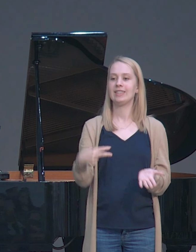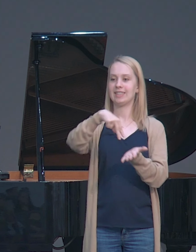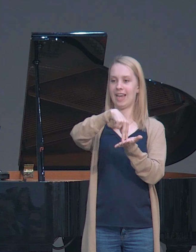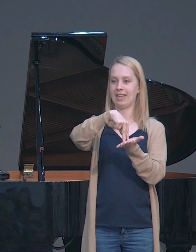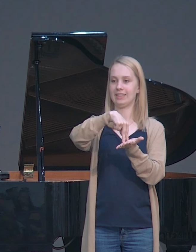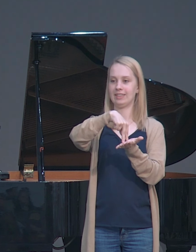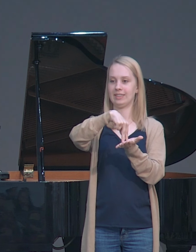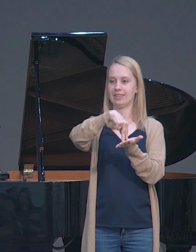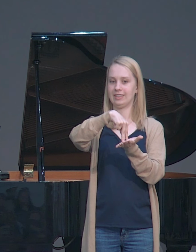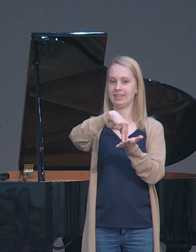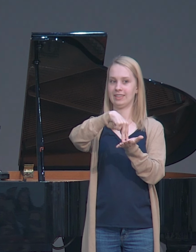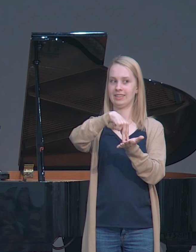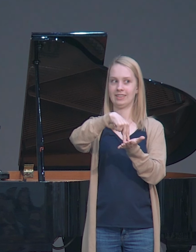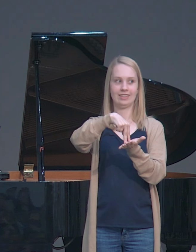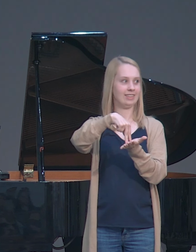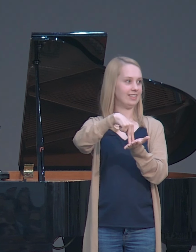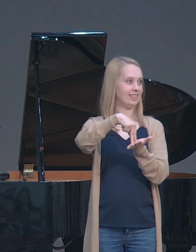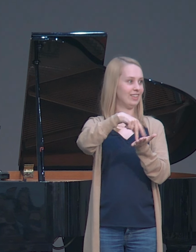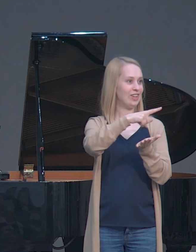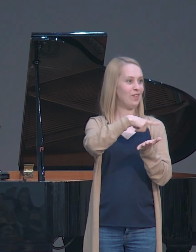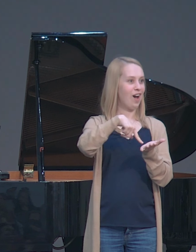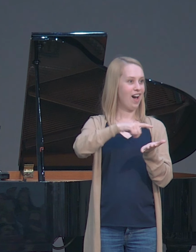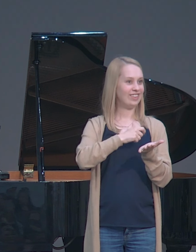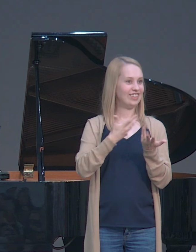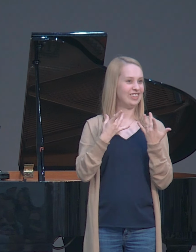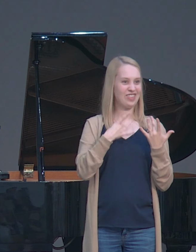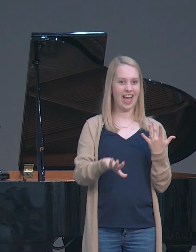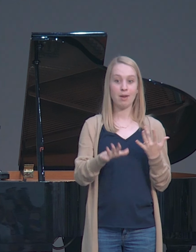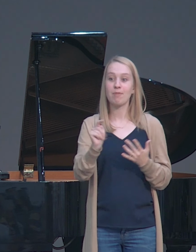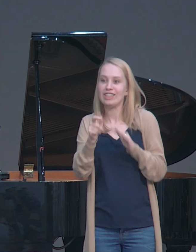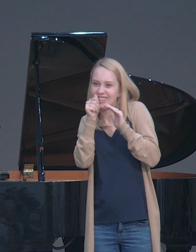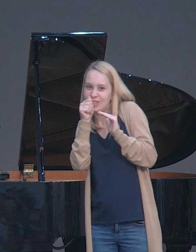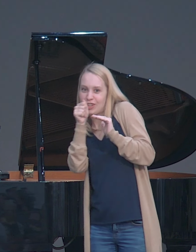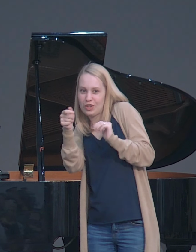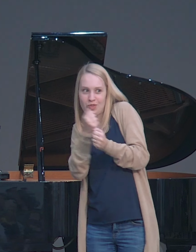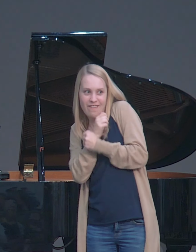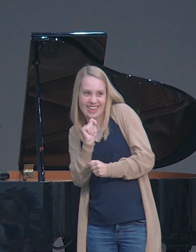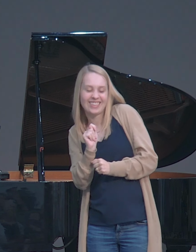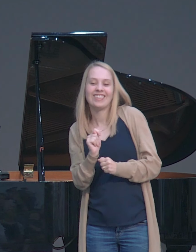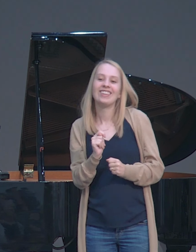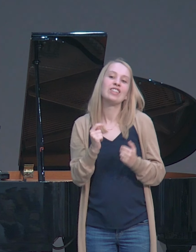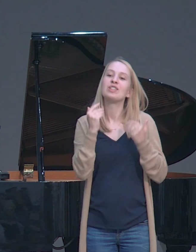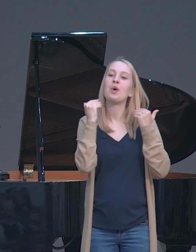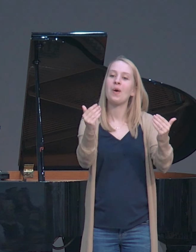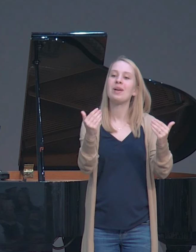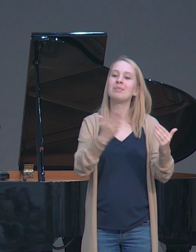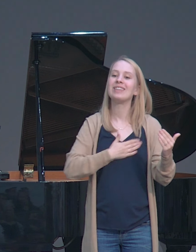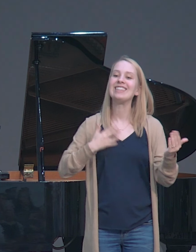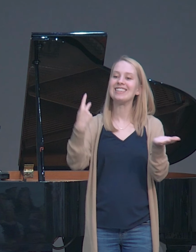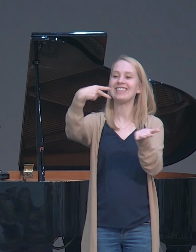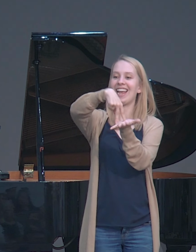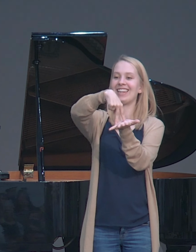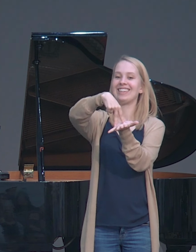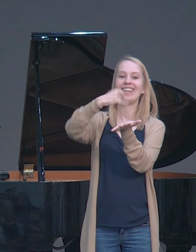do something. I know you're all dreading this, but secretly you love it. So, mothers, please stand.